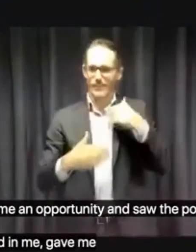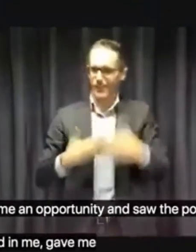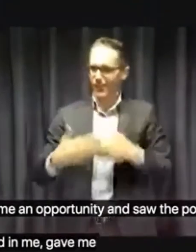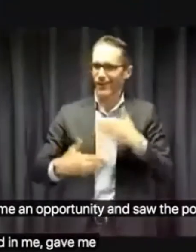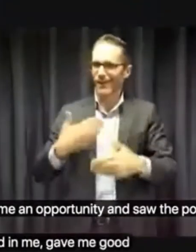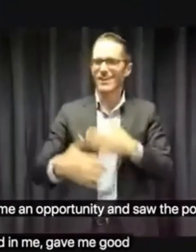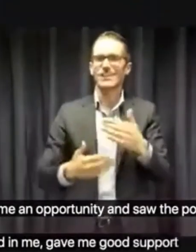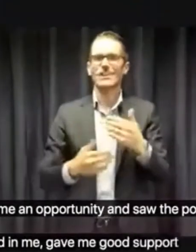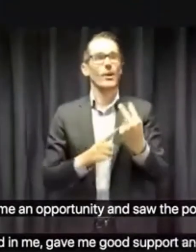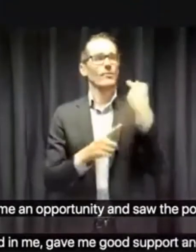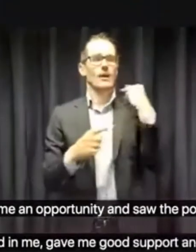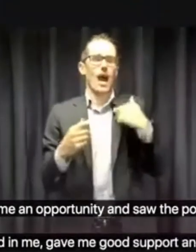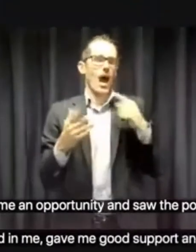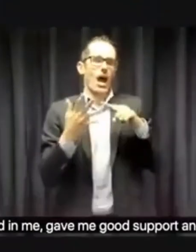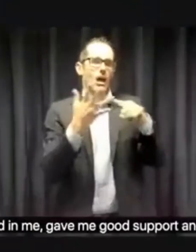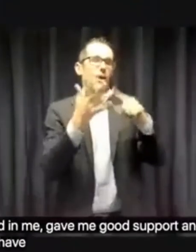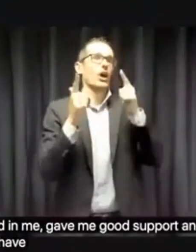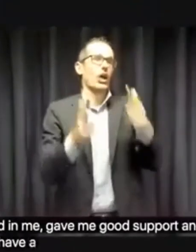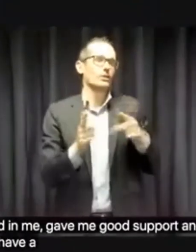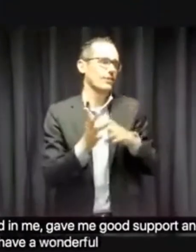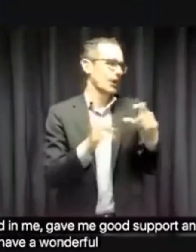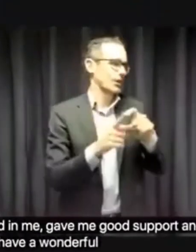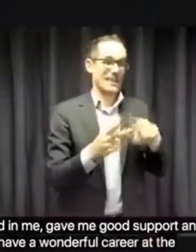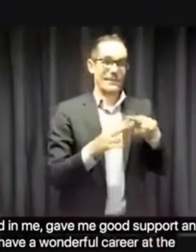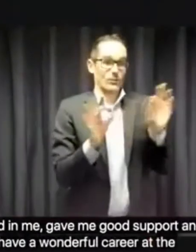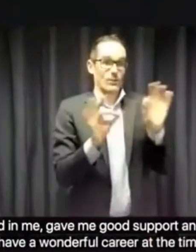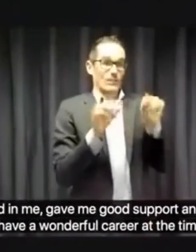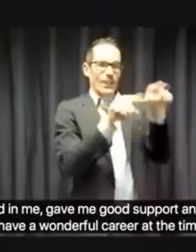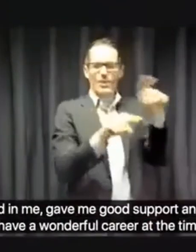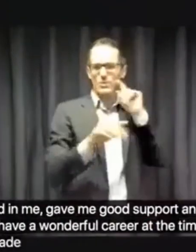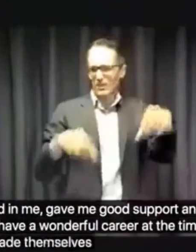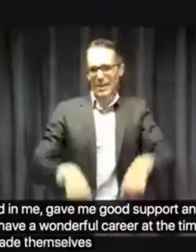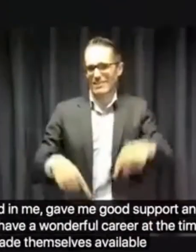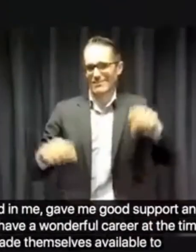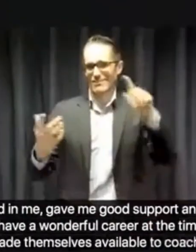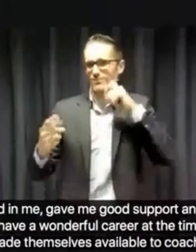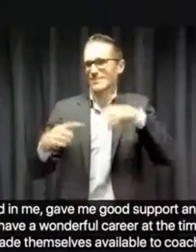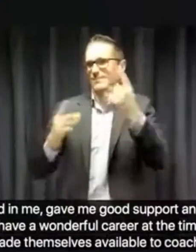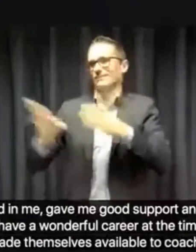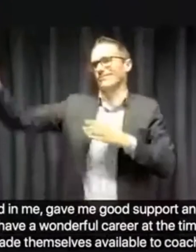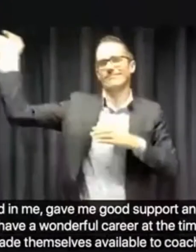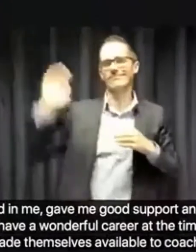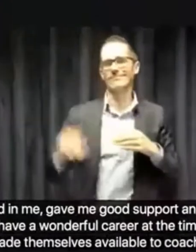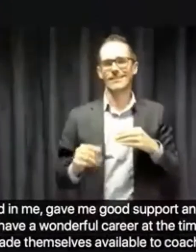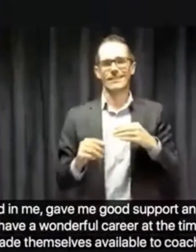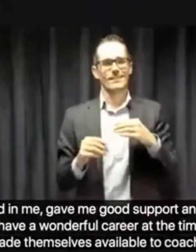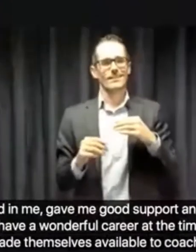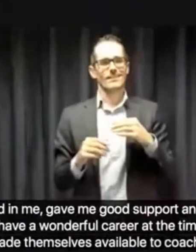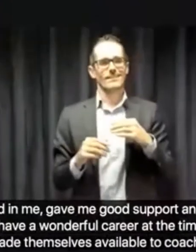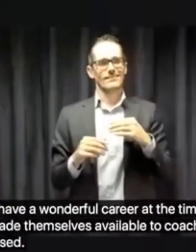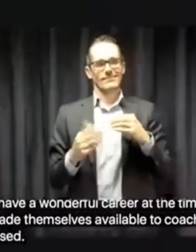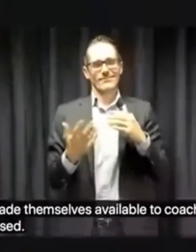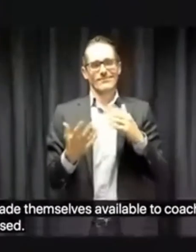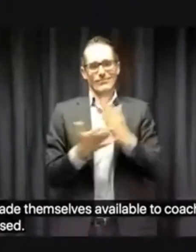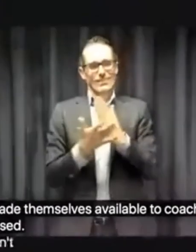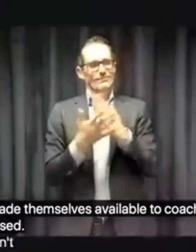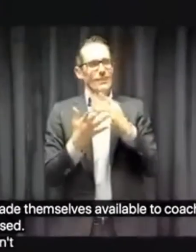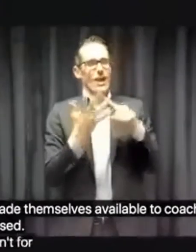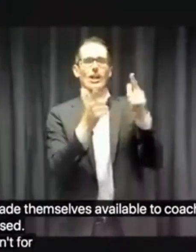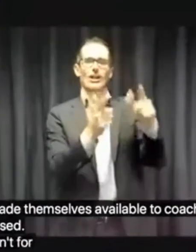to coach me. And I progressed, but looking back, I owe so much to PCOT. If it wasn't for them, I wouldn't be here tonight. I'd be somewhere